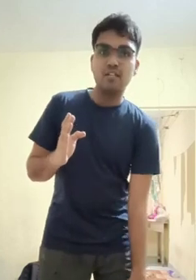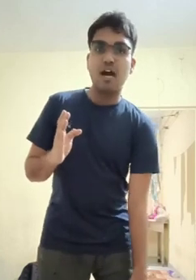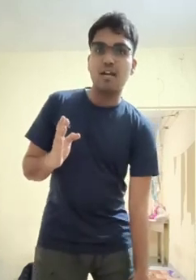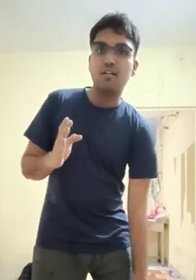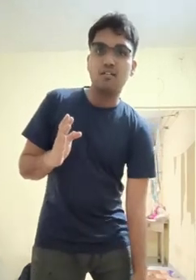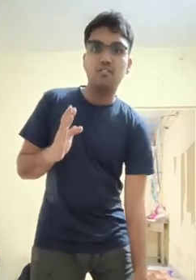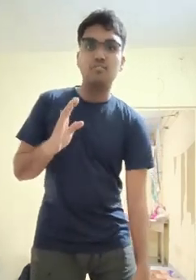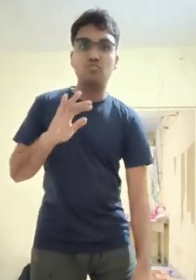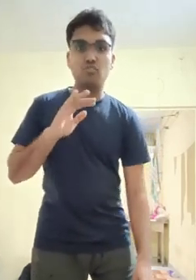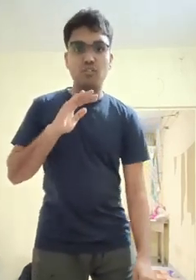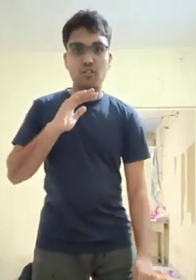are